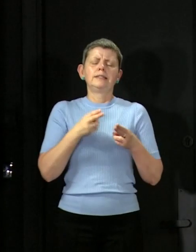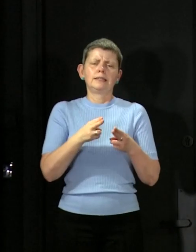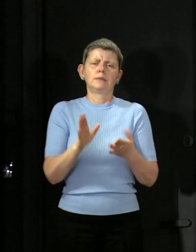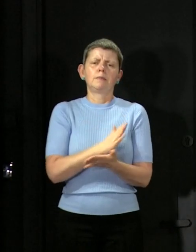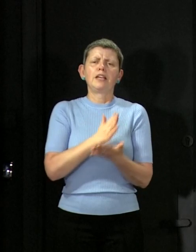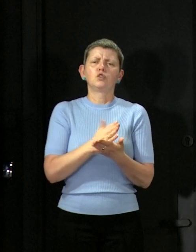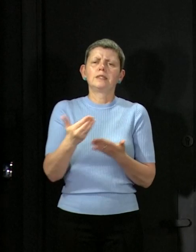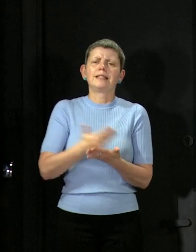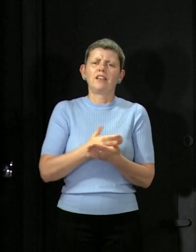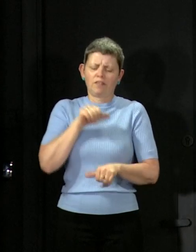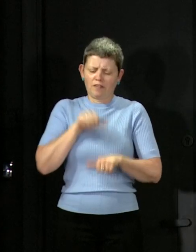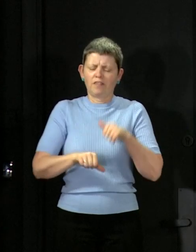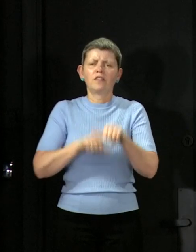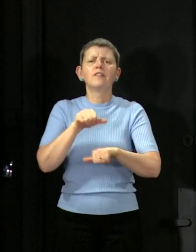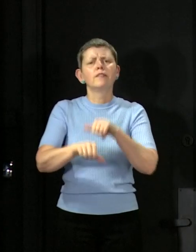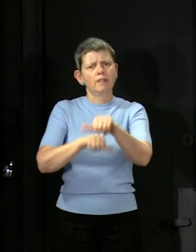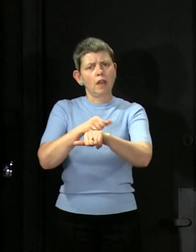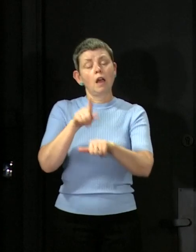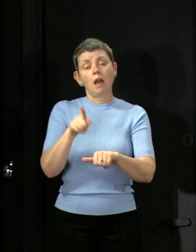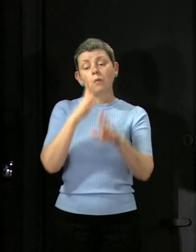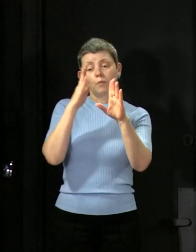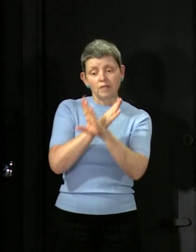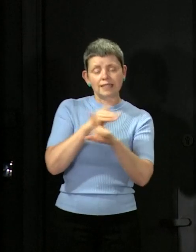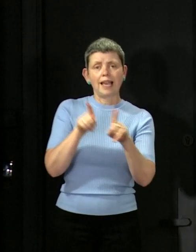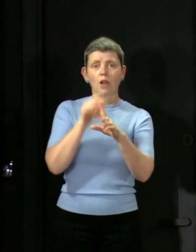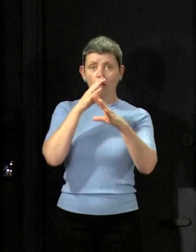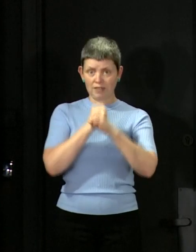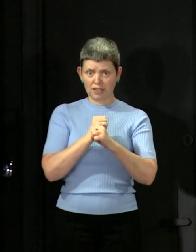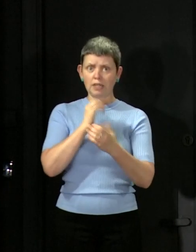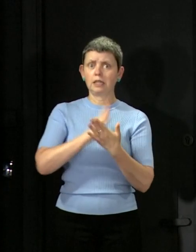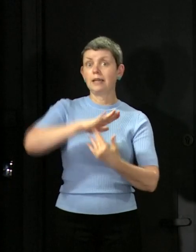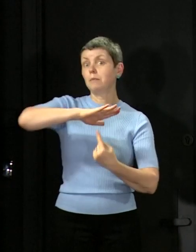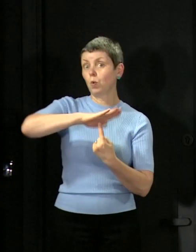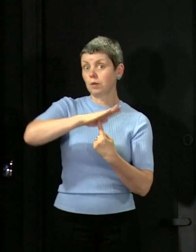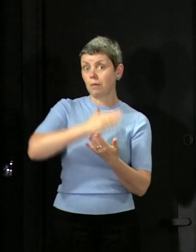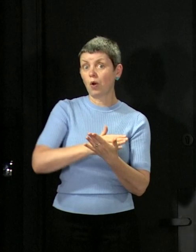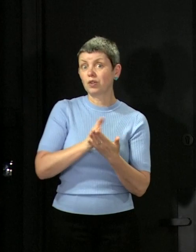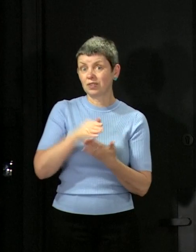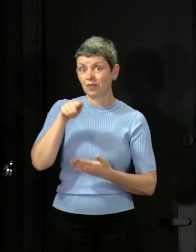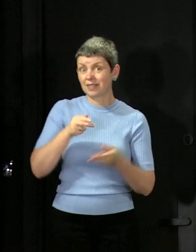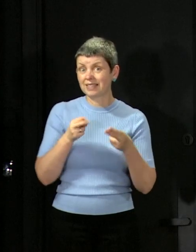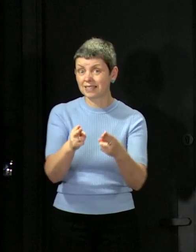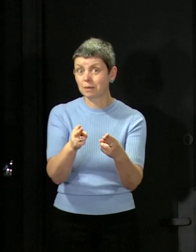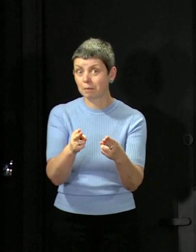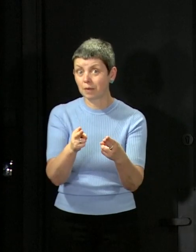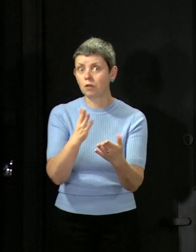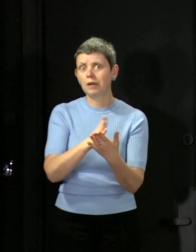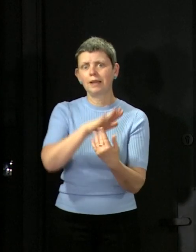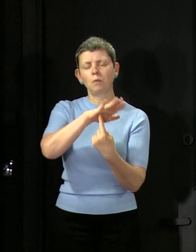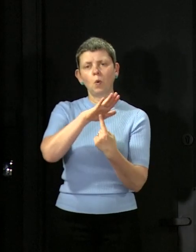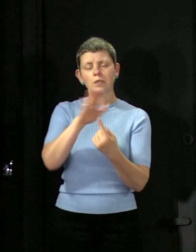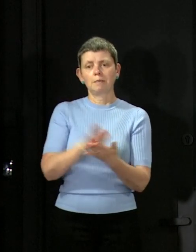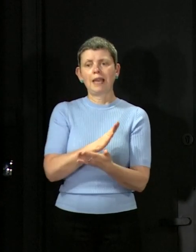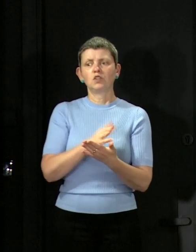this system and the privacy and confidentiality of this system is really important. And we know that because that's vital to making sure people